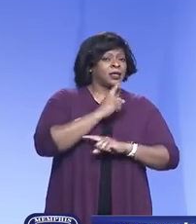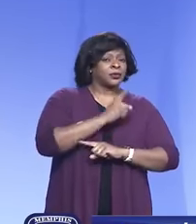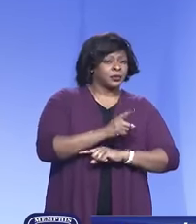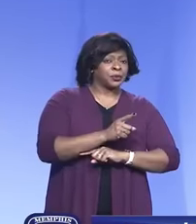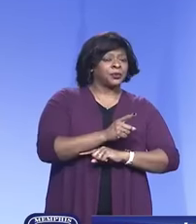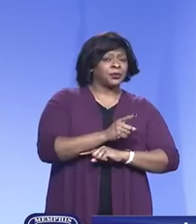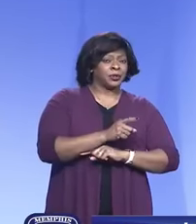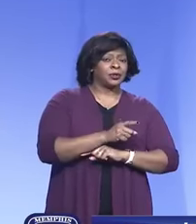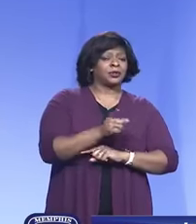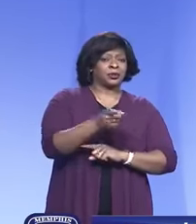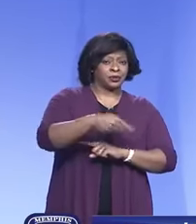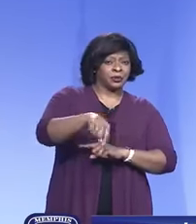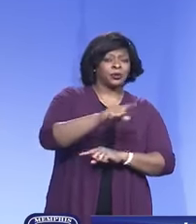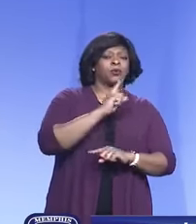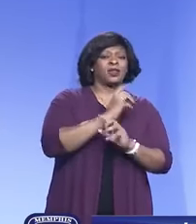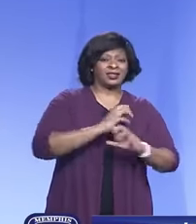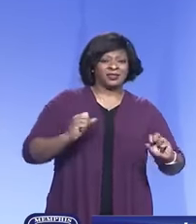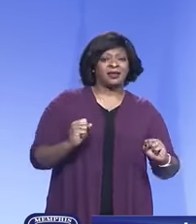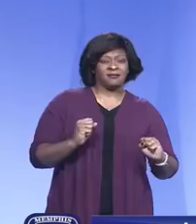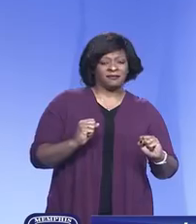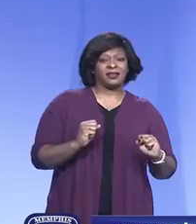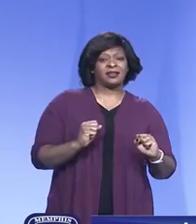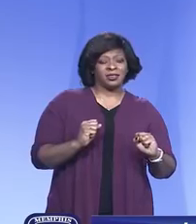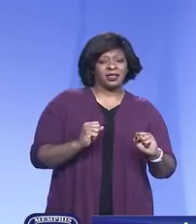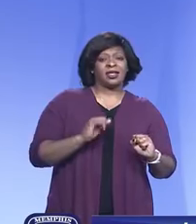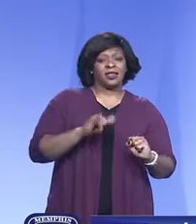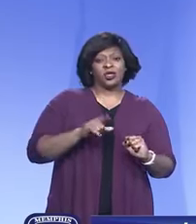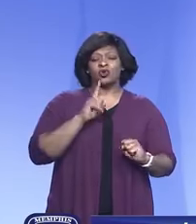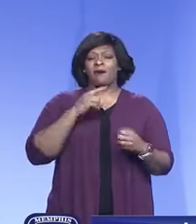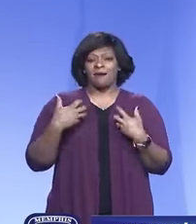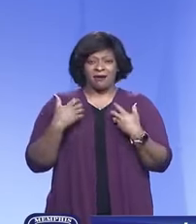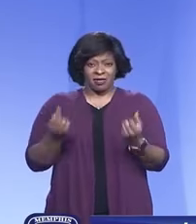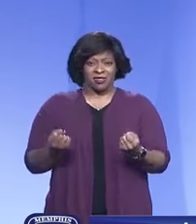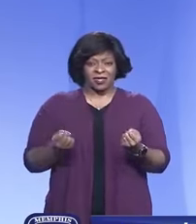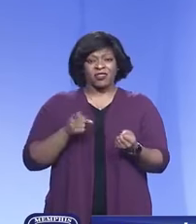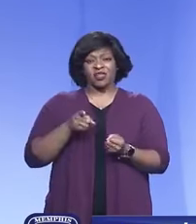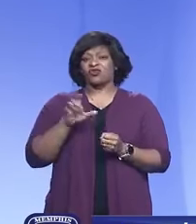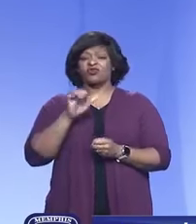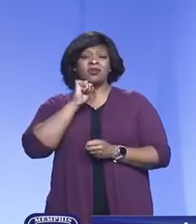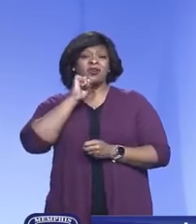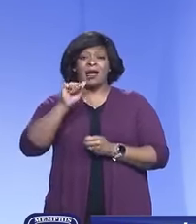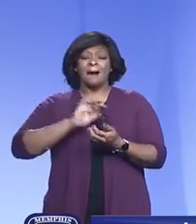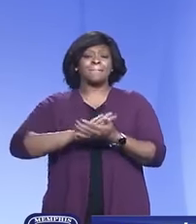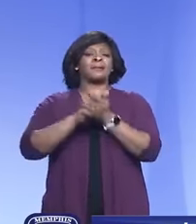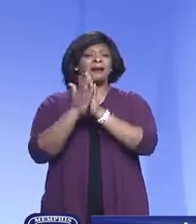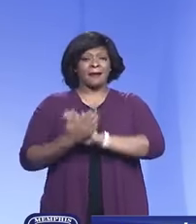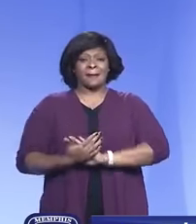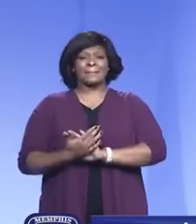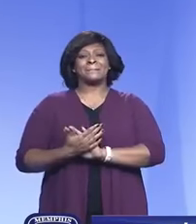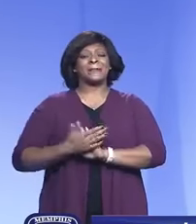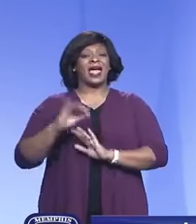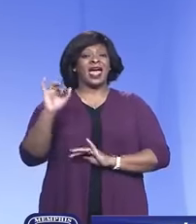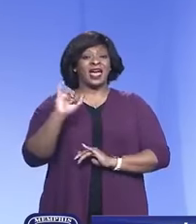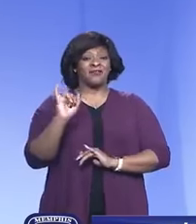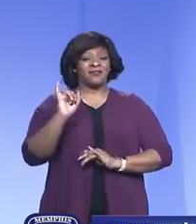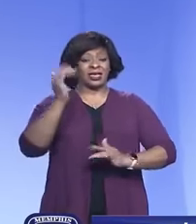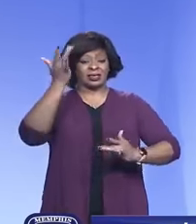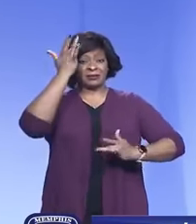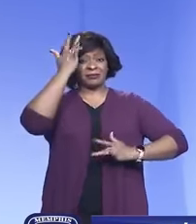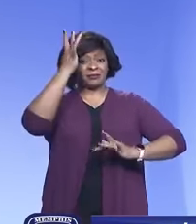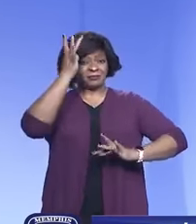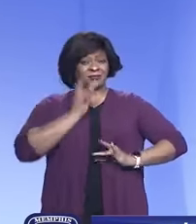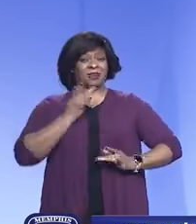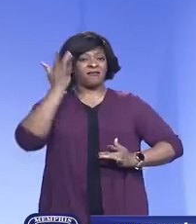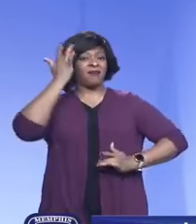ensure that you are safe, that you are healthy, that you do not become infected with the